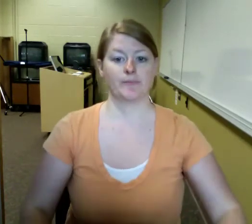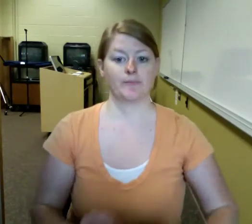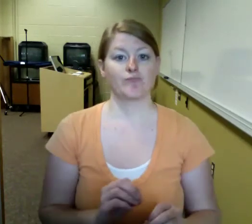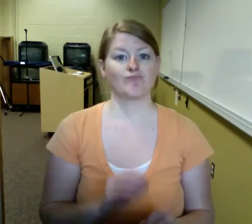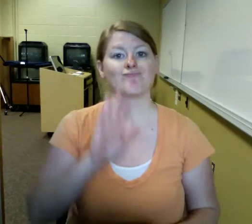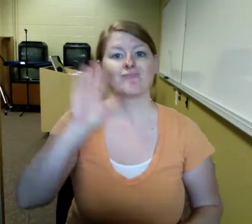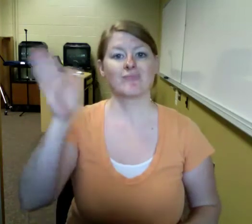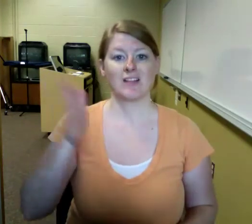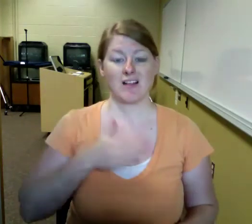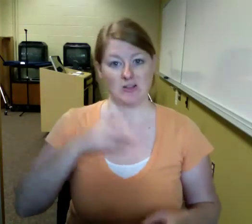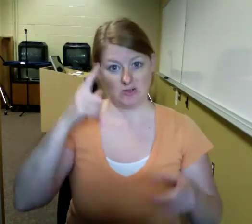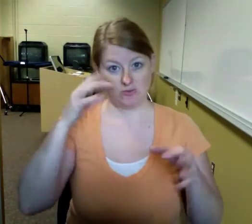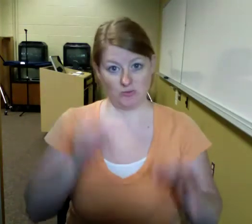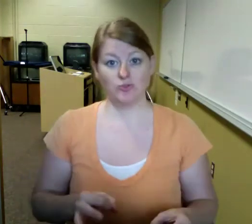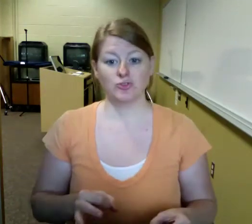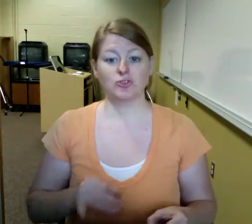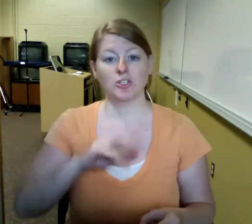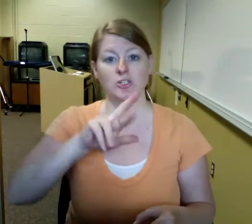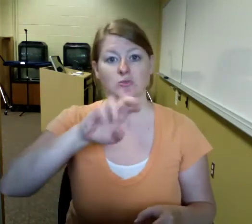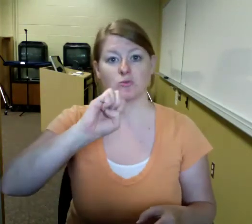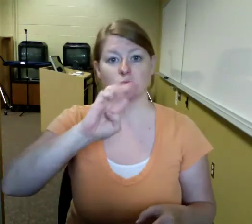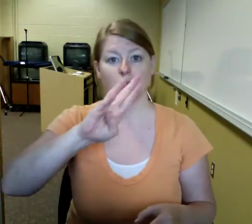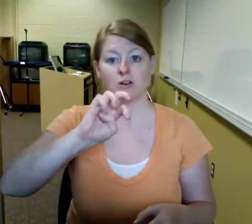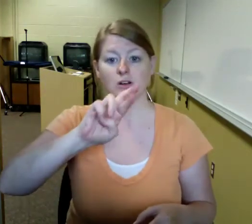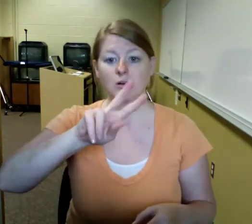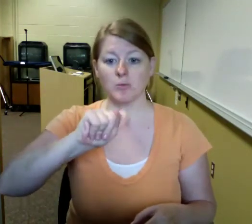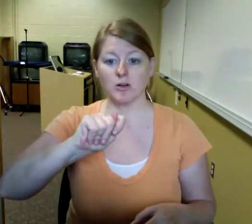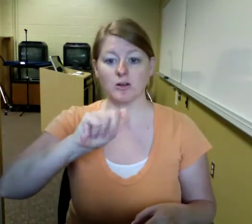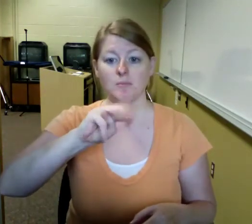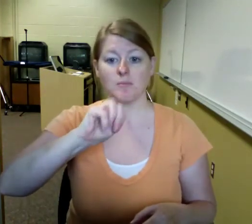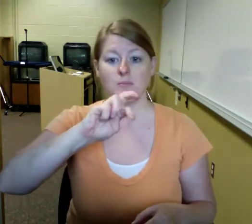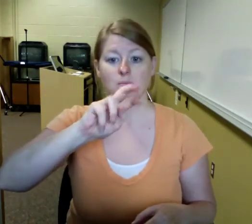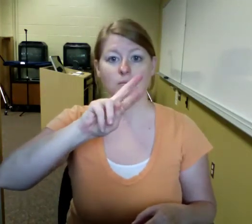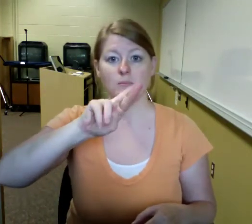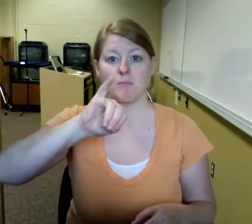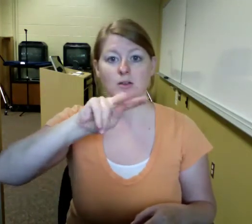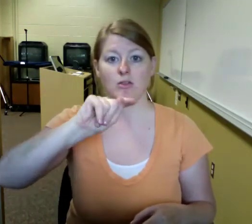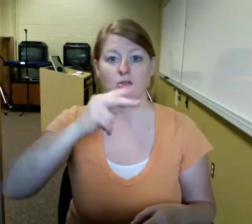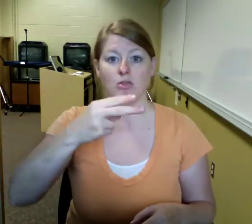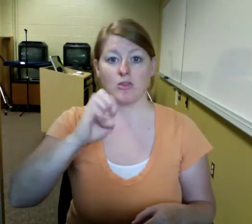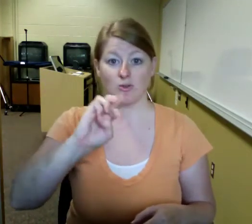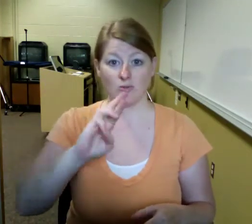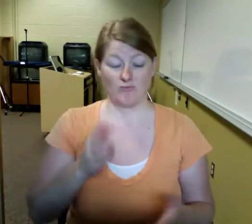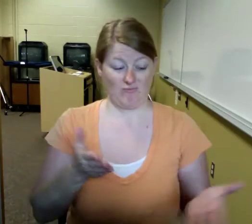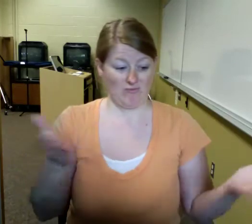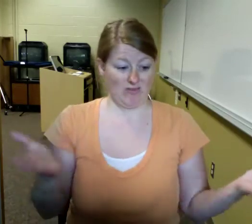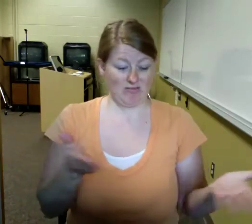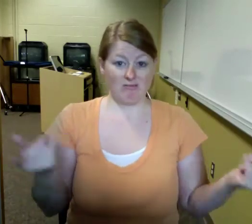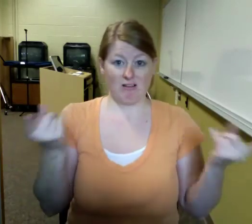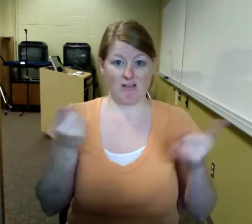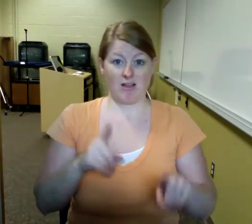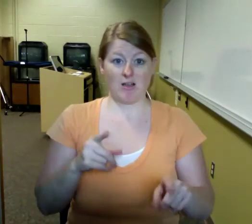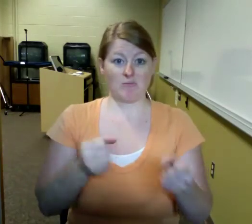Hello, I am Judge Robert F. Merrithew. This proceeding is occurring in a Superior Court and